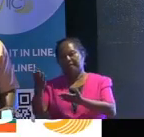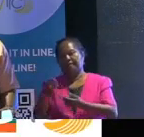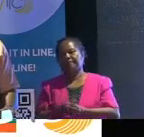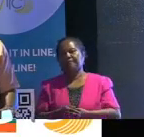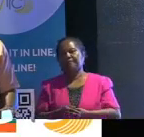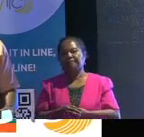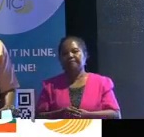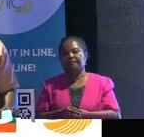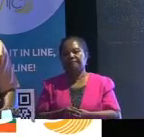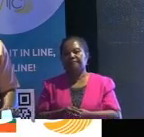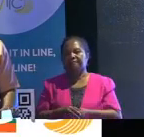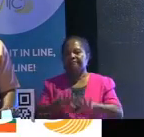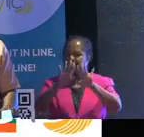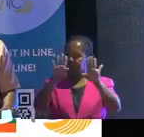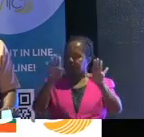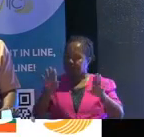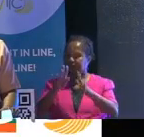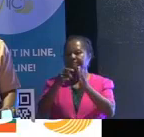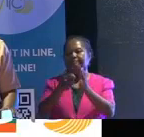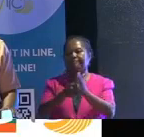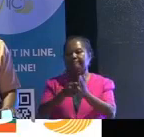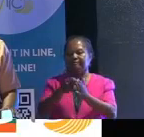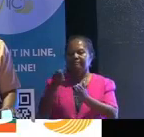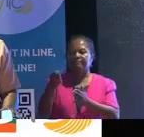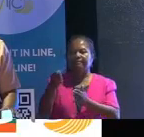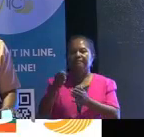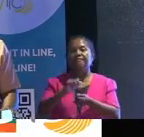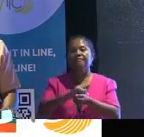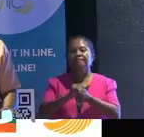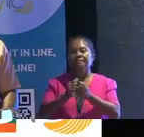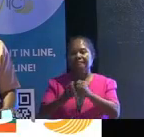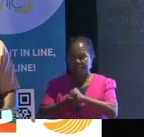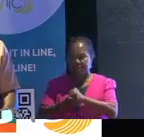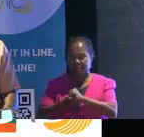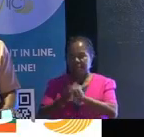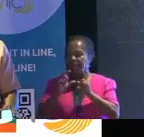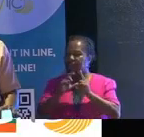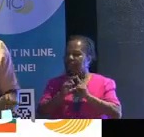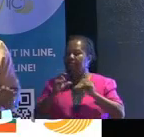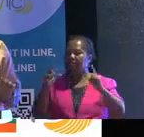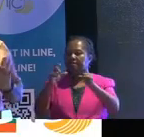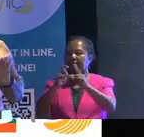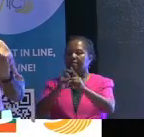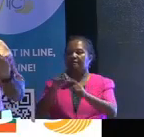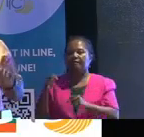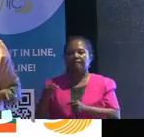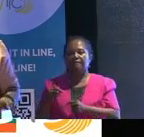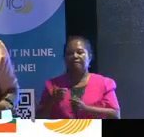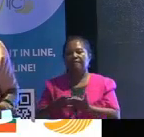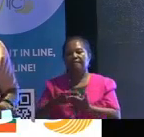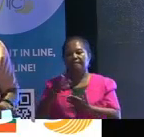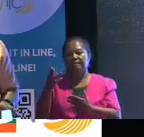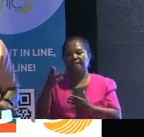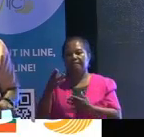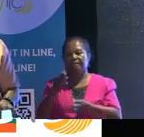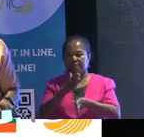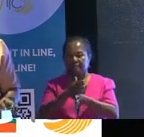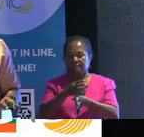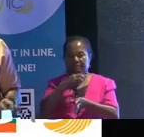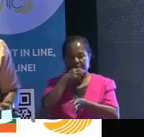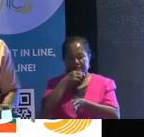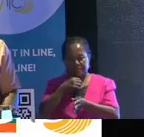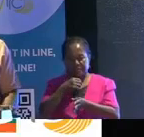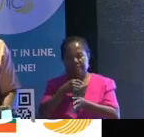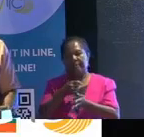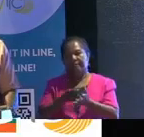fare. The company, the department, or whoever, they pay the employees